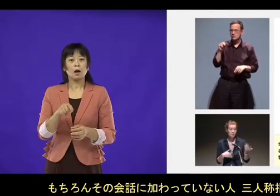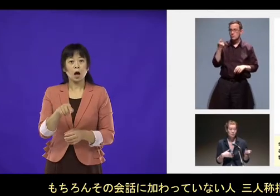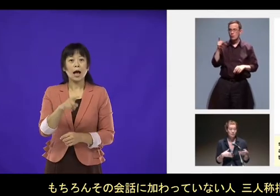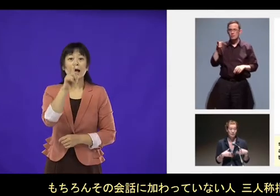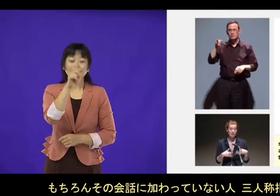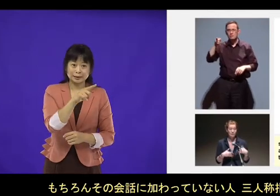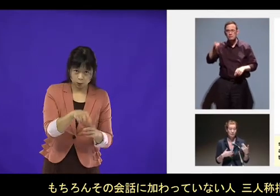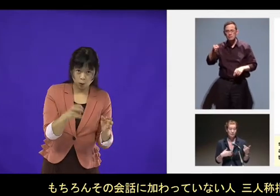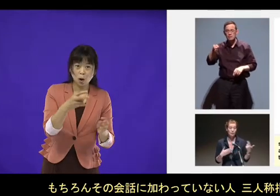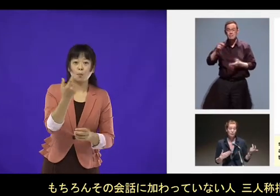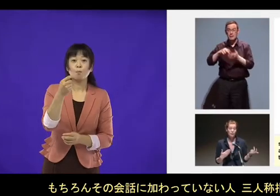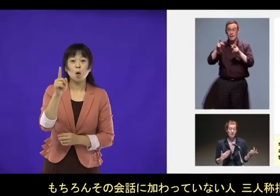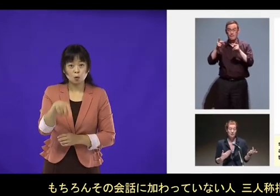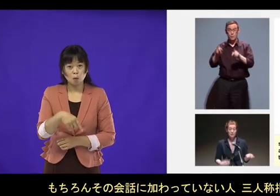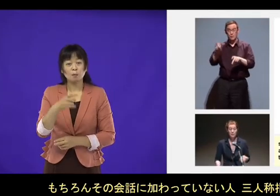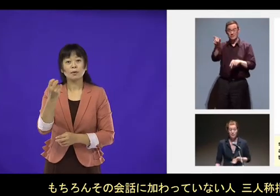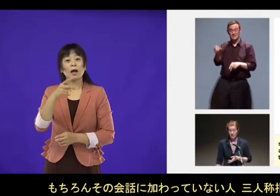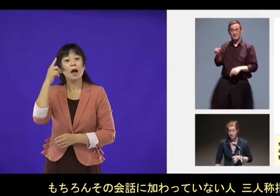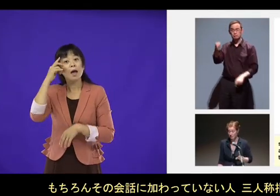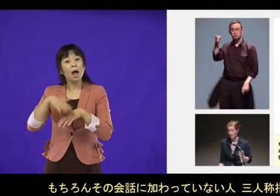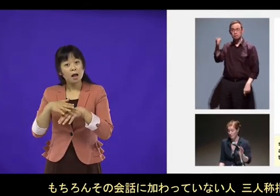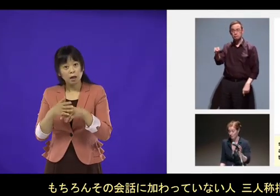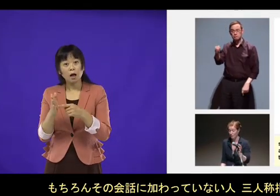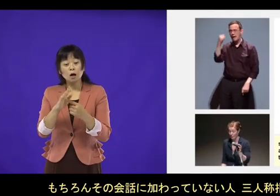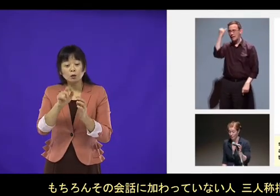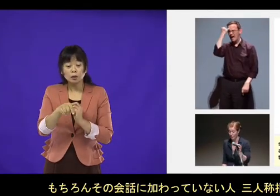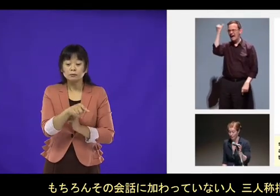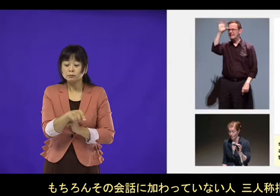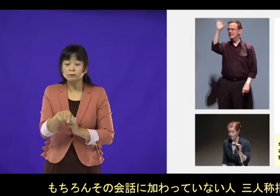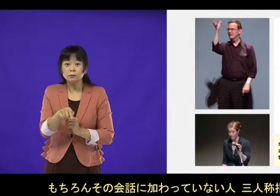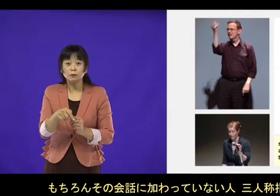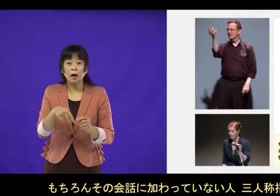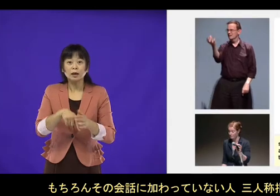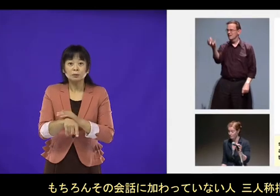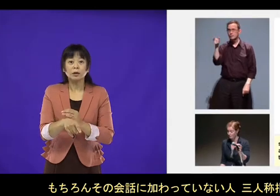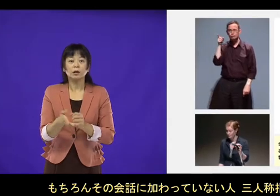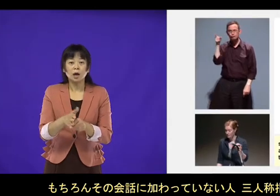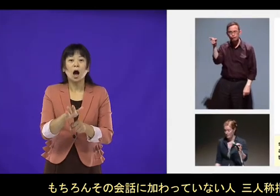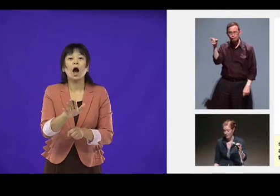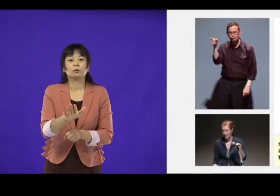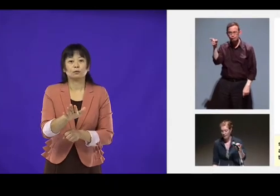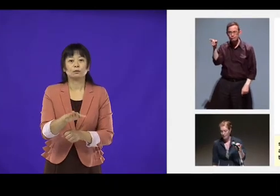and also, of course, non-conversational partners. So a third-person reference.